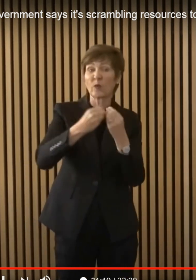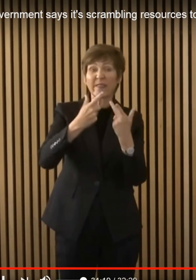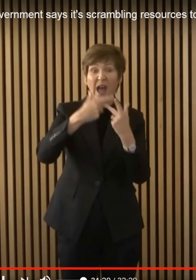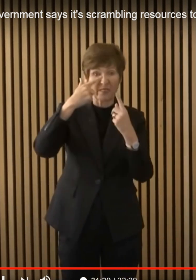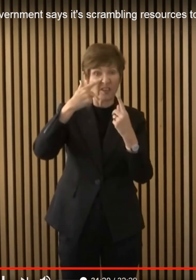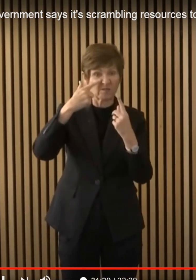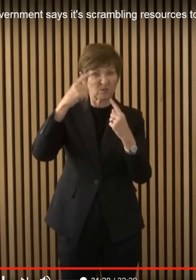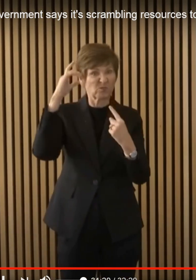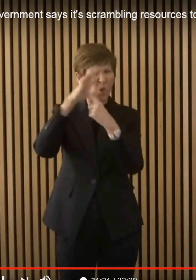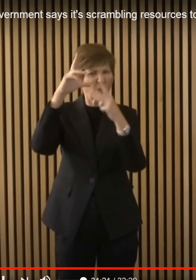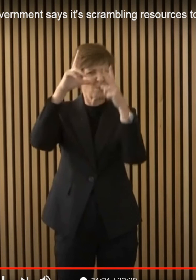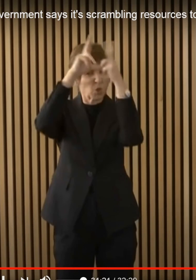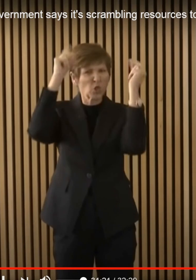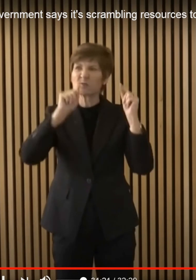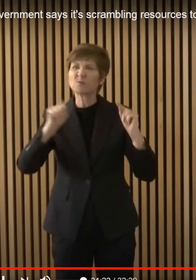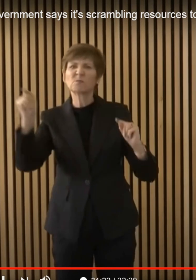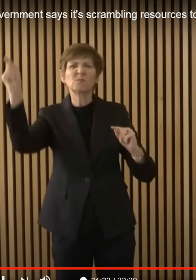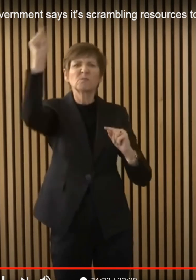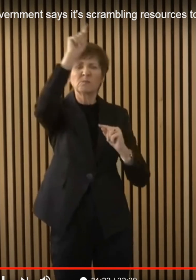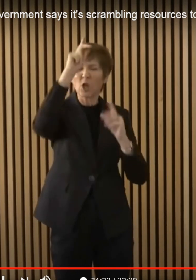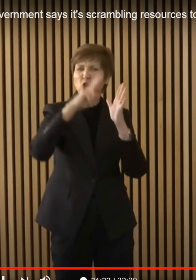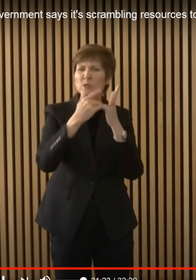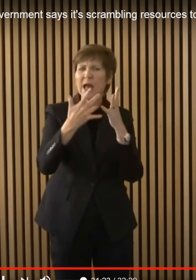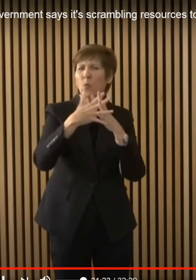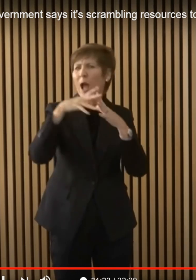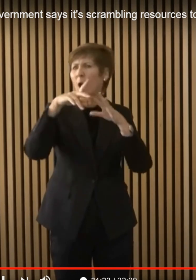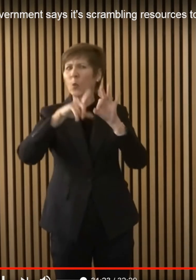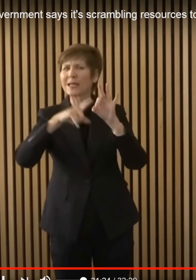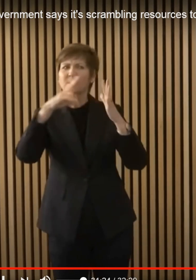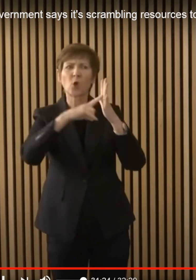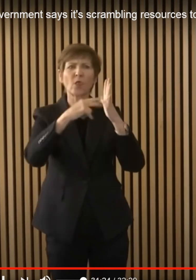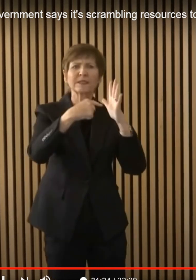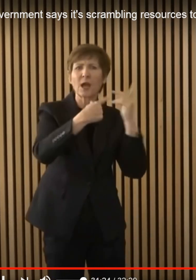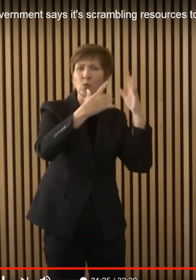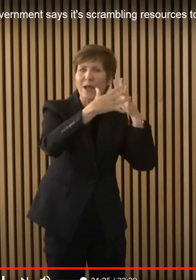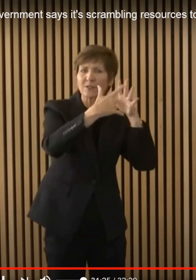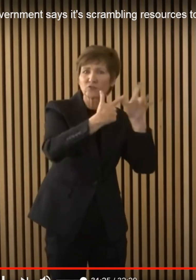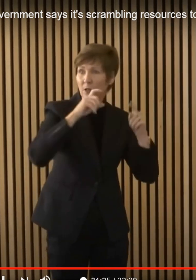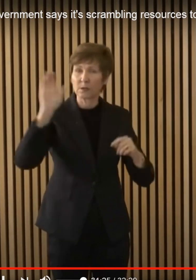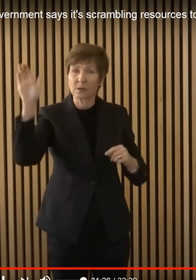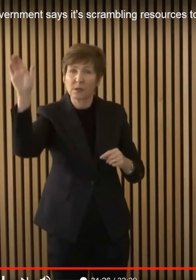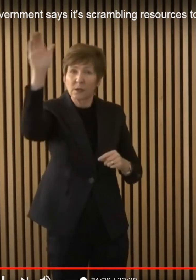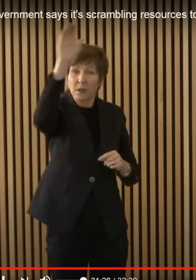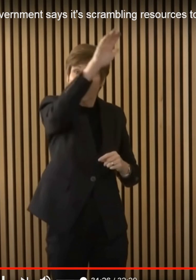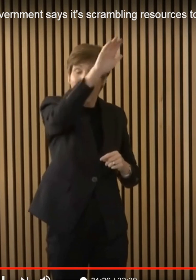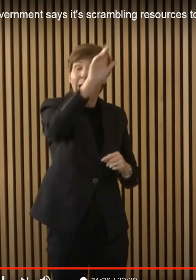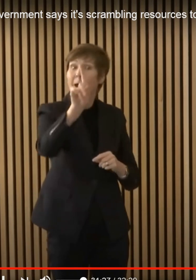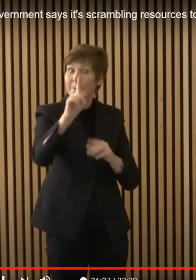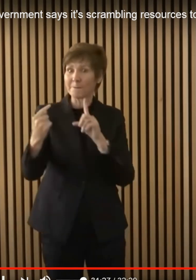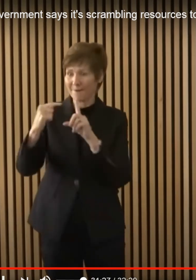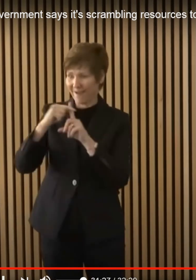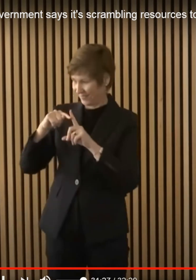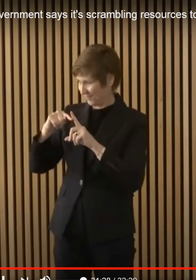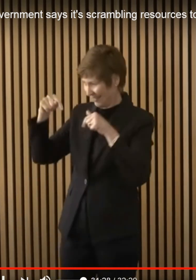to identify additional workforce. But remember, we're also using that workforce that exists within our public and private